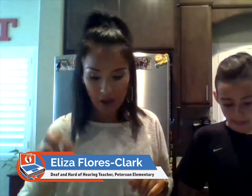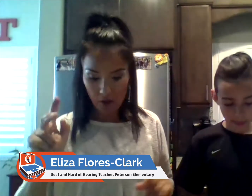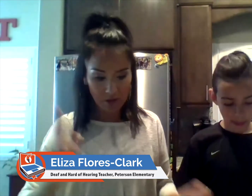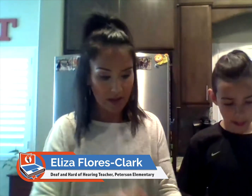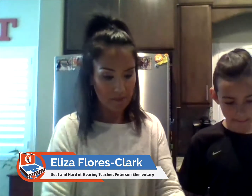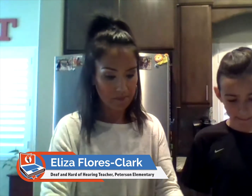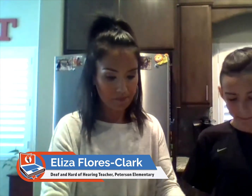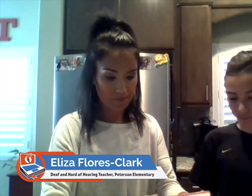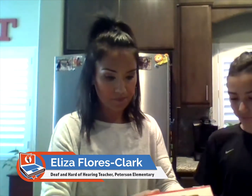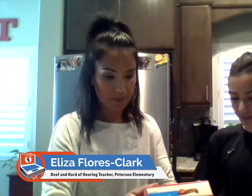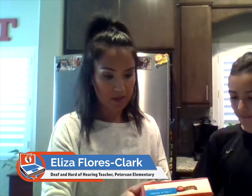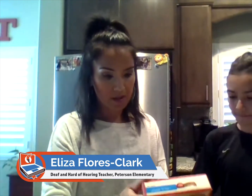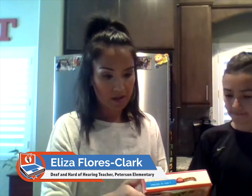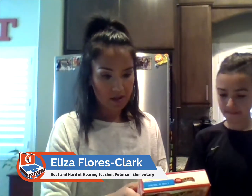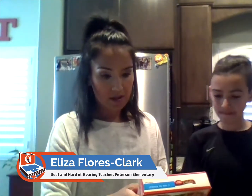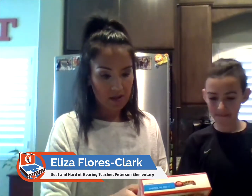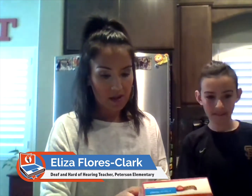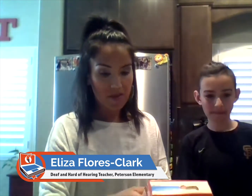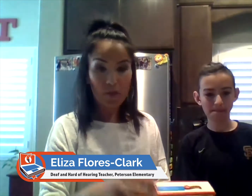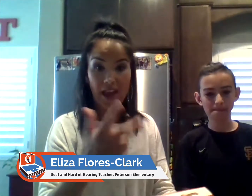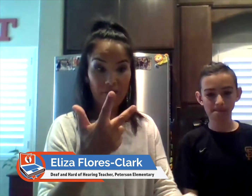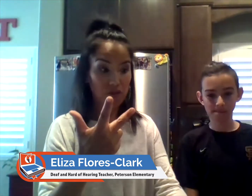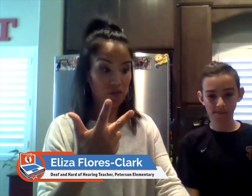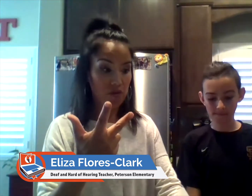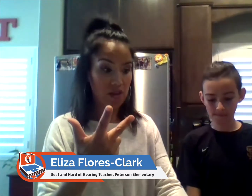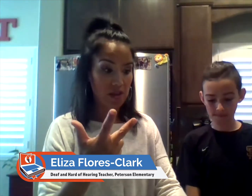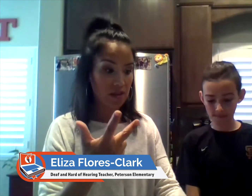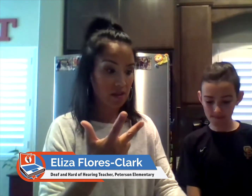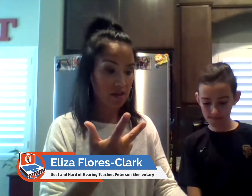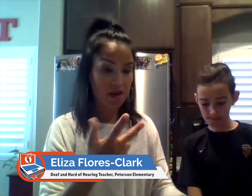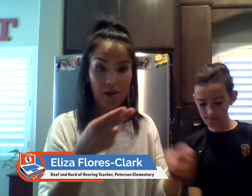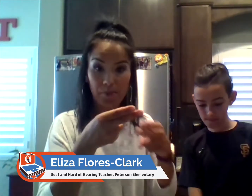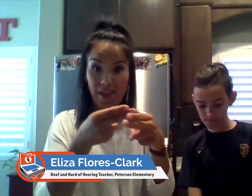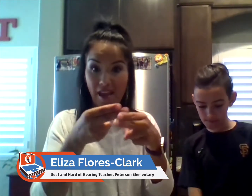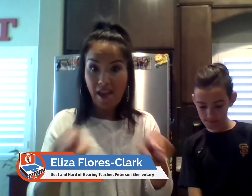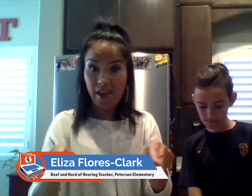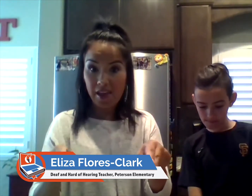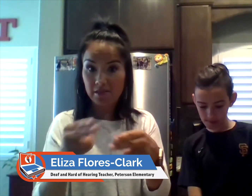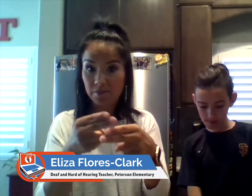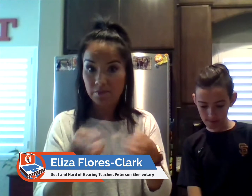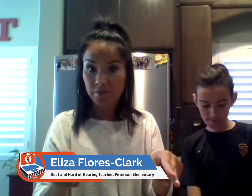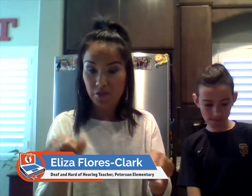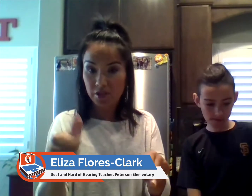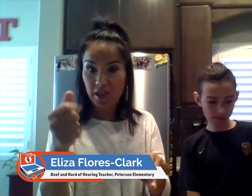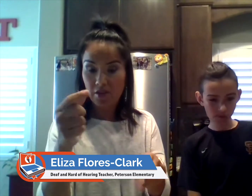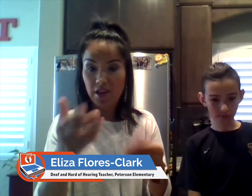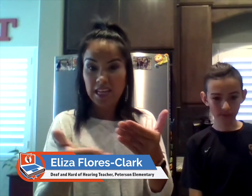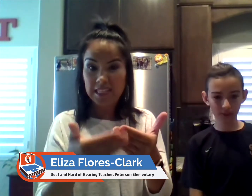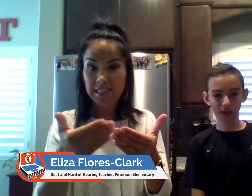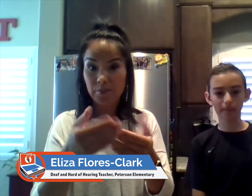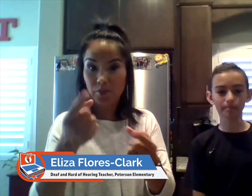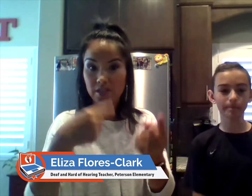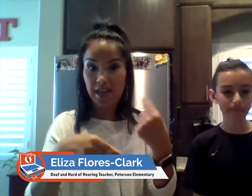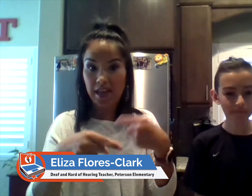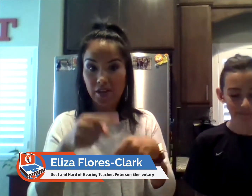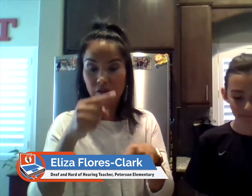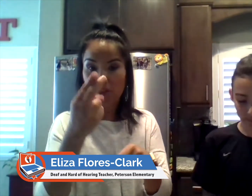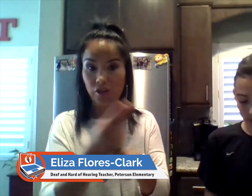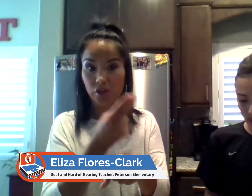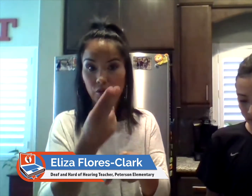Okay. And then we have our 3 eggs. There's another simple sign you can use